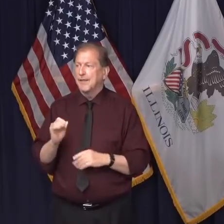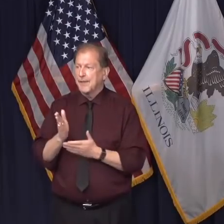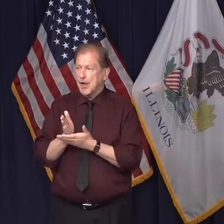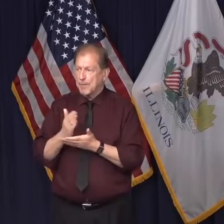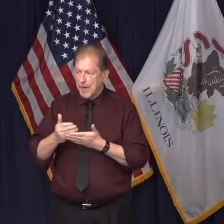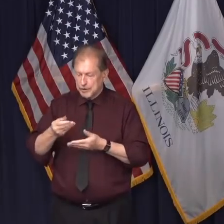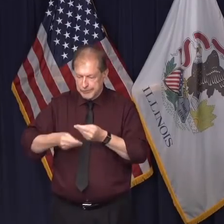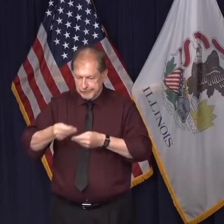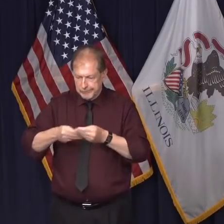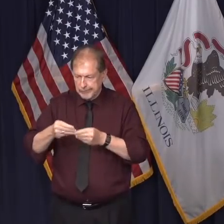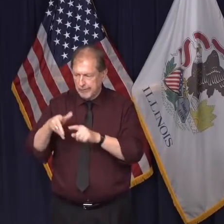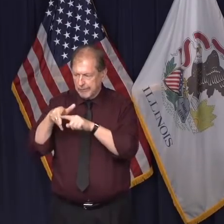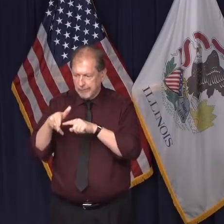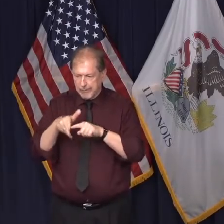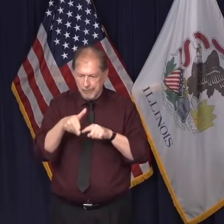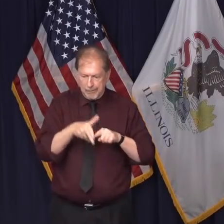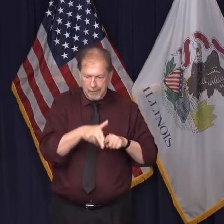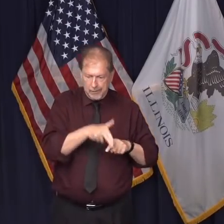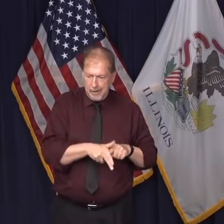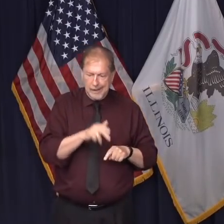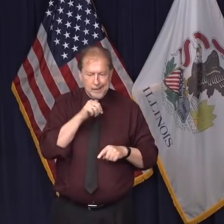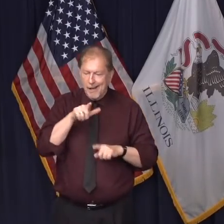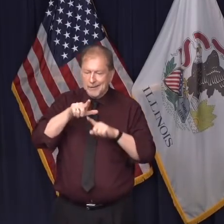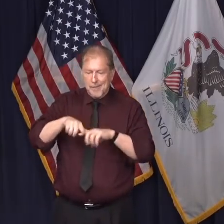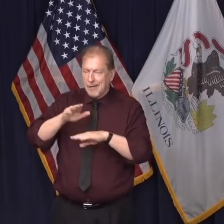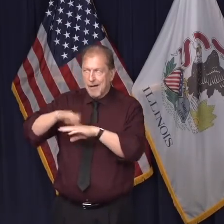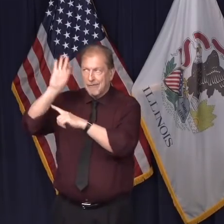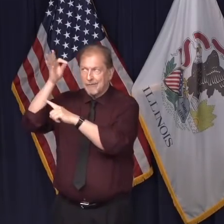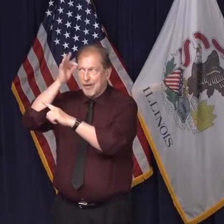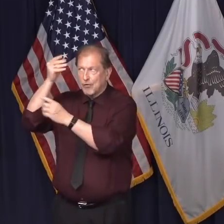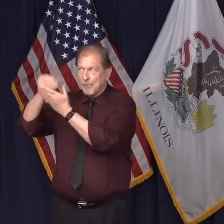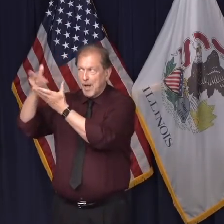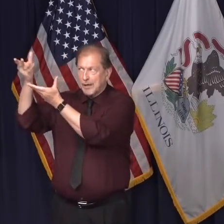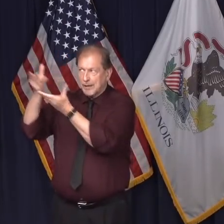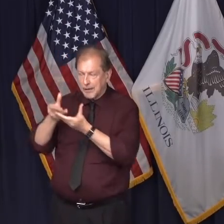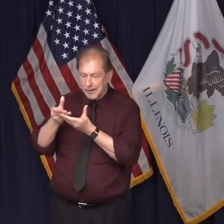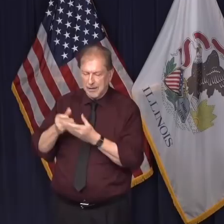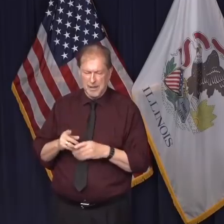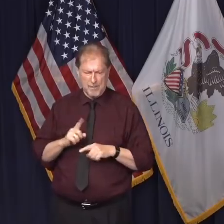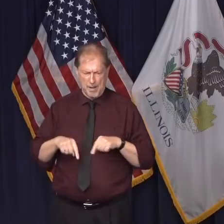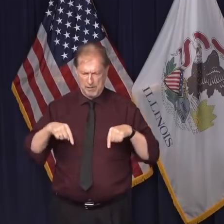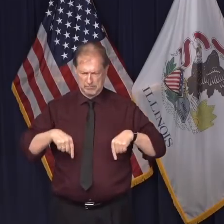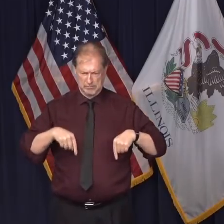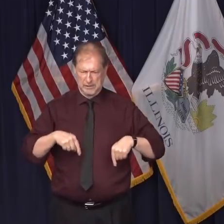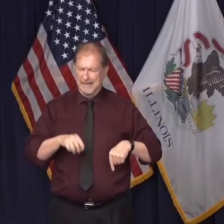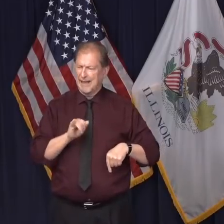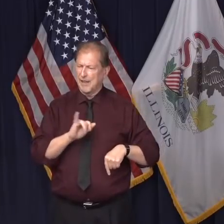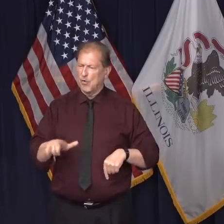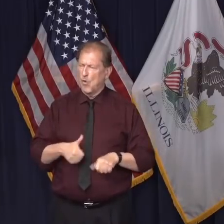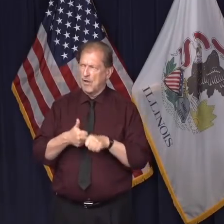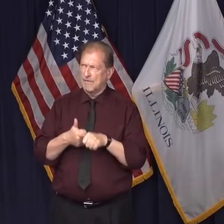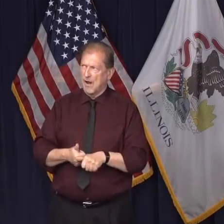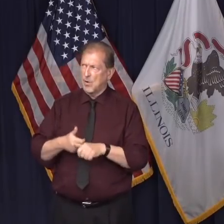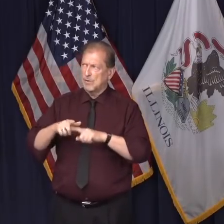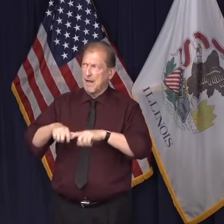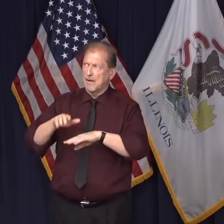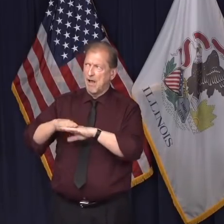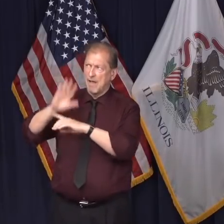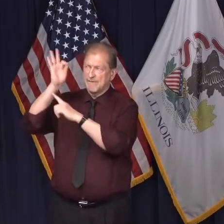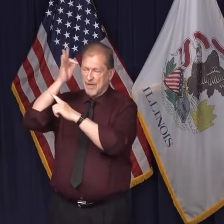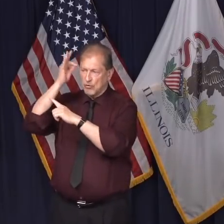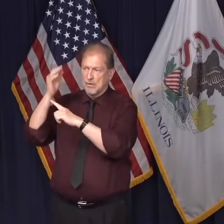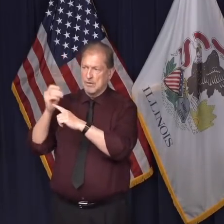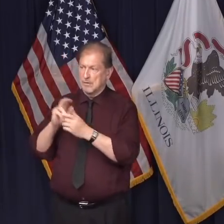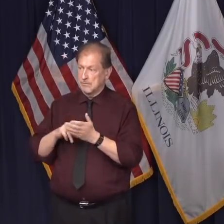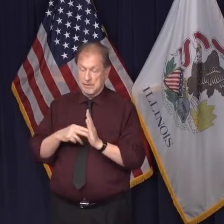on federal help. Why are you plotting a different course? Are you prepared to make more cuts in this budget if the only help you get is Federal